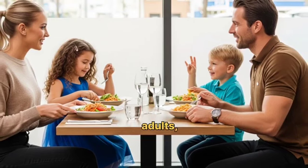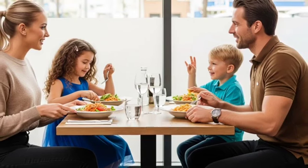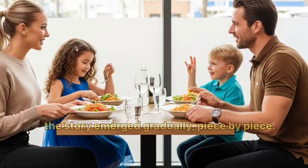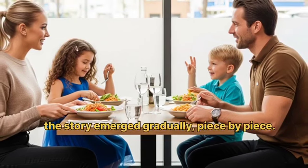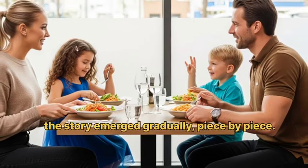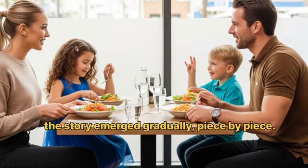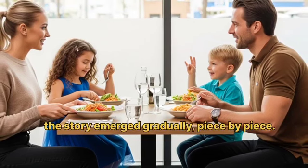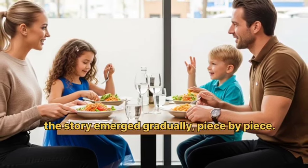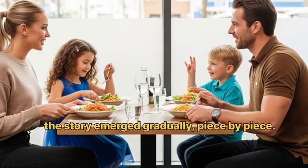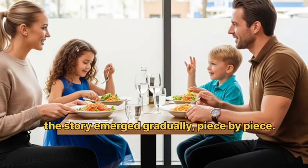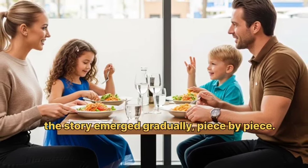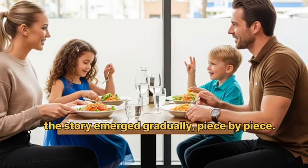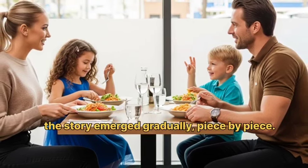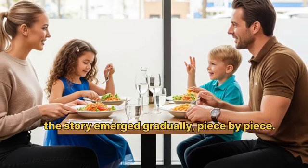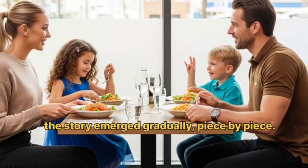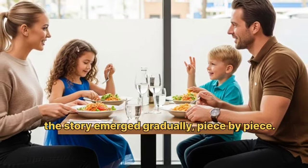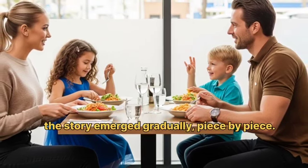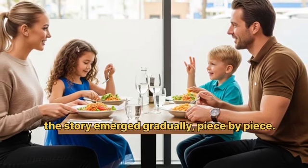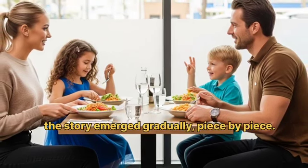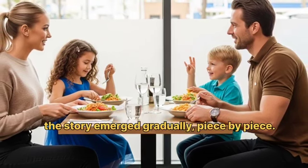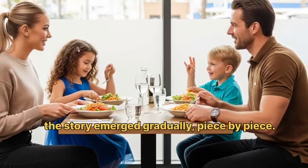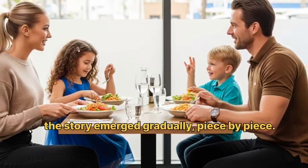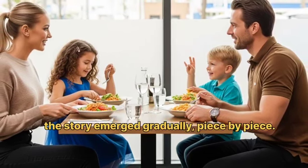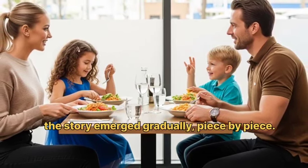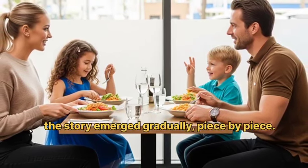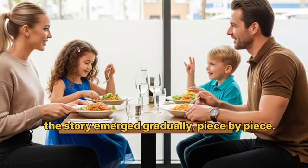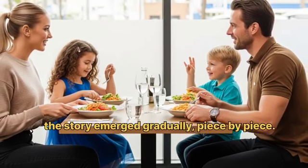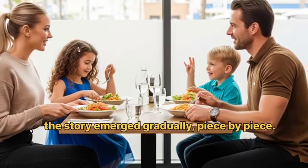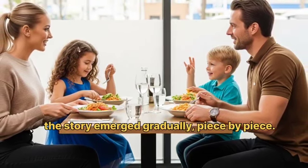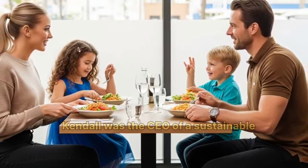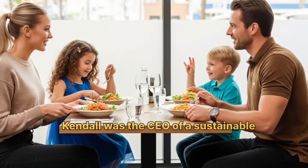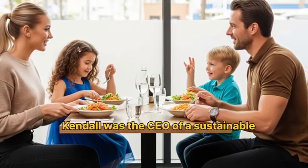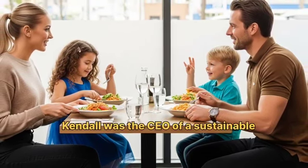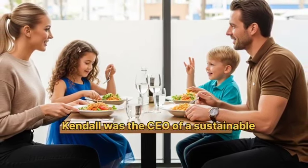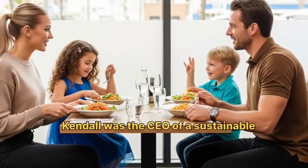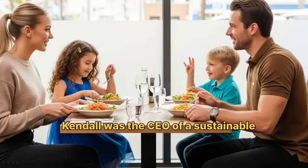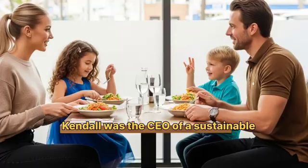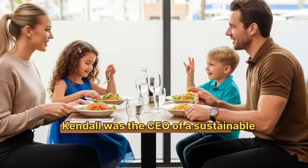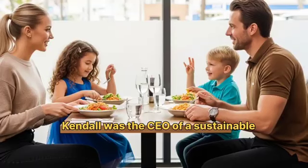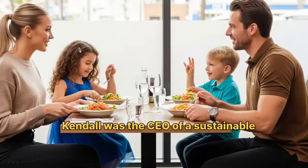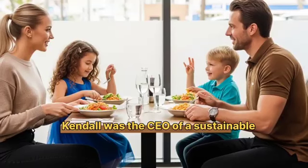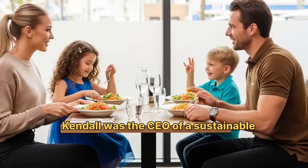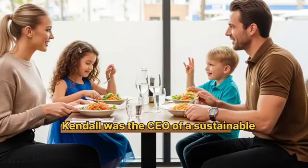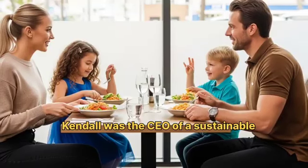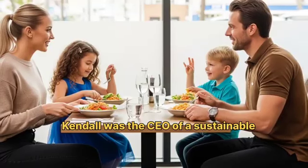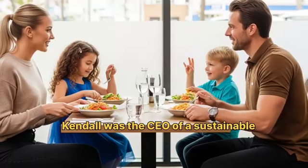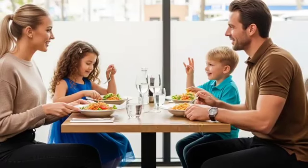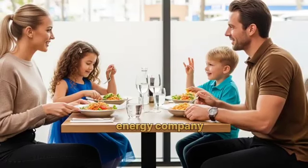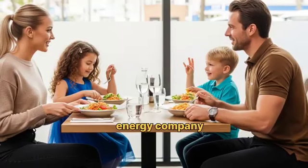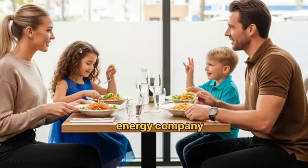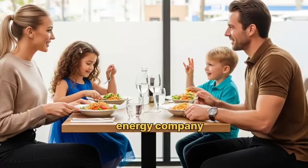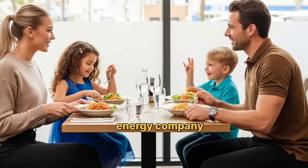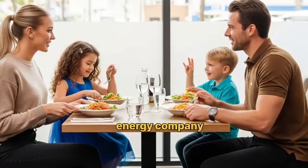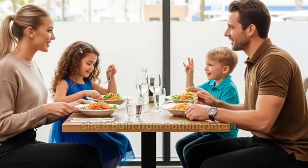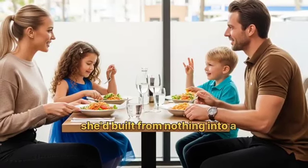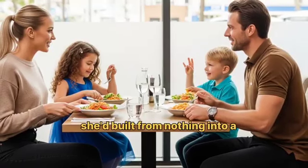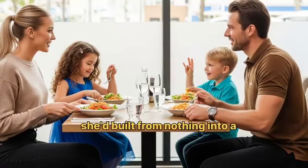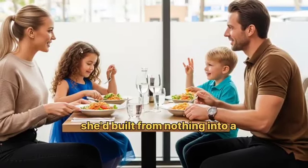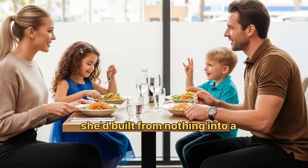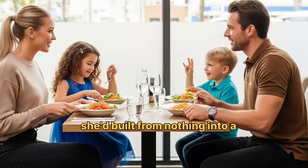the story emerged gradually, piece by piece. Kendall was the CEO of a sustainable energy company she'd built from